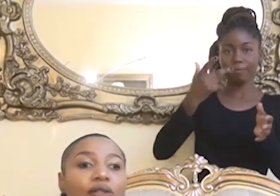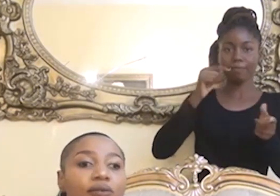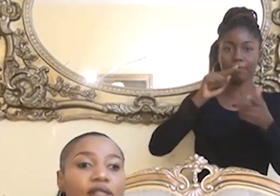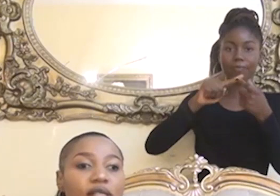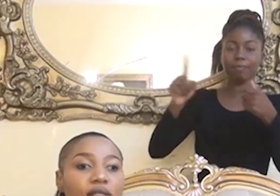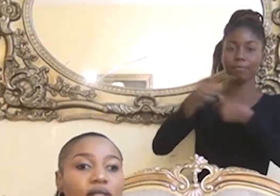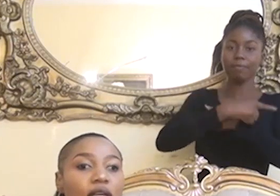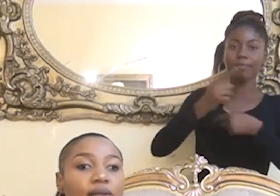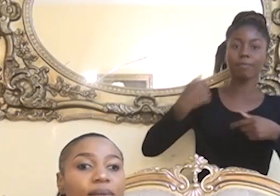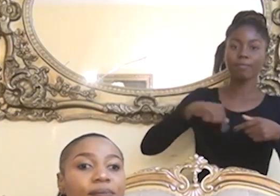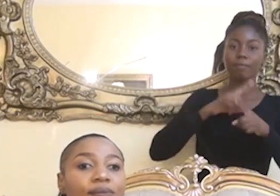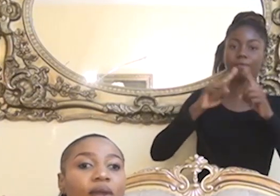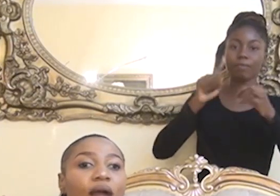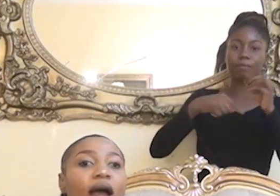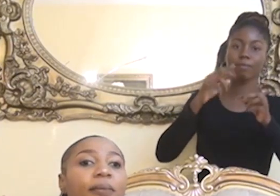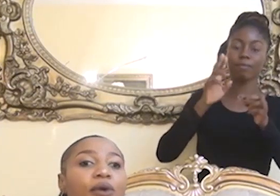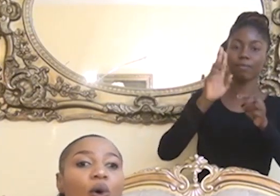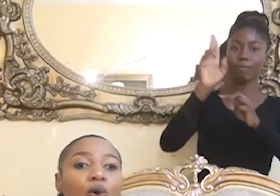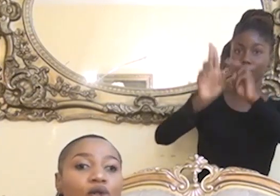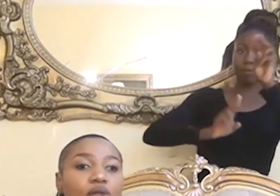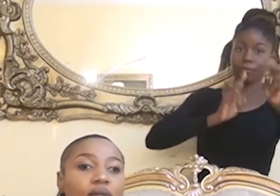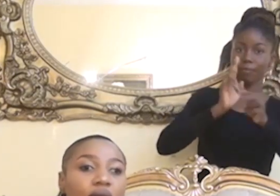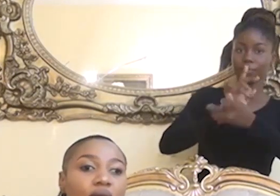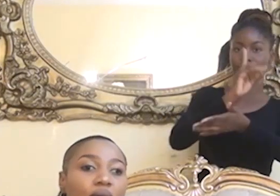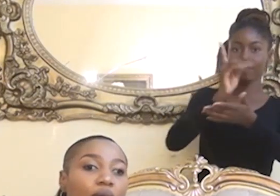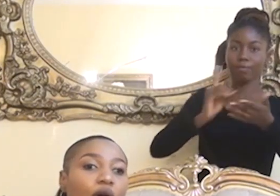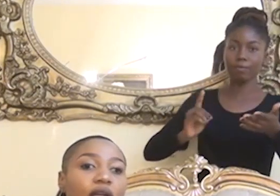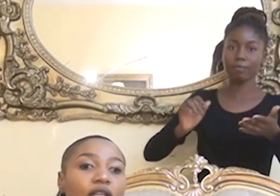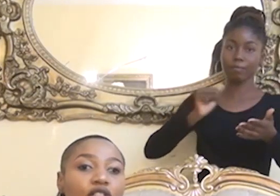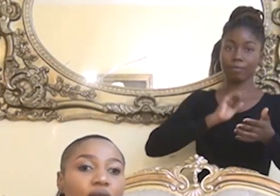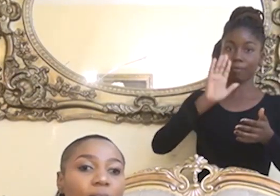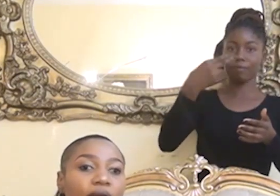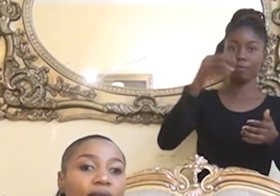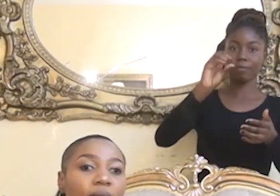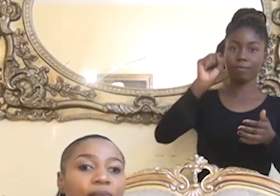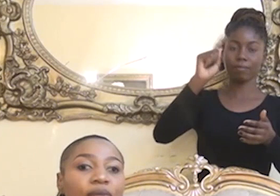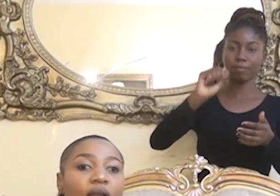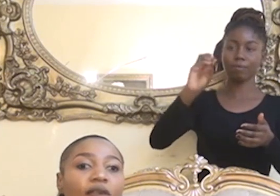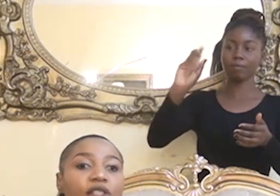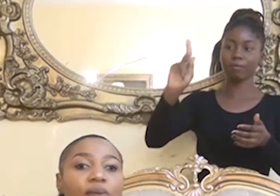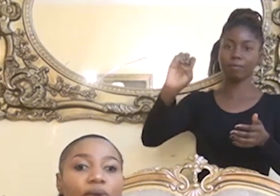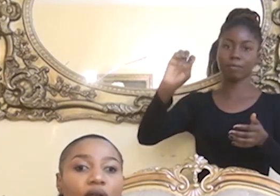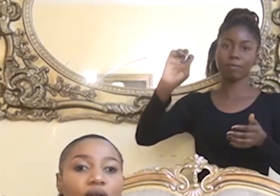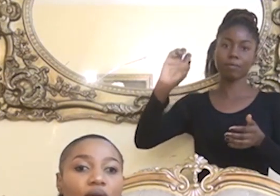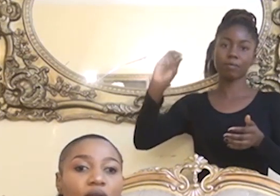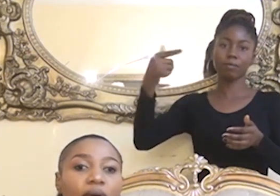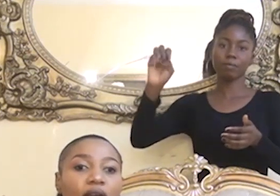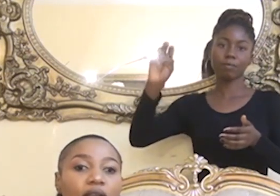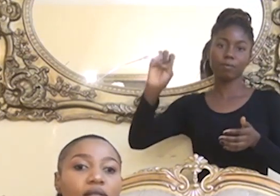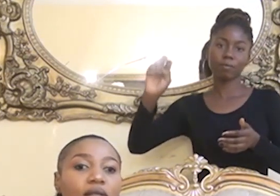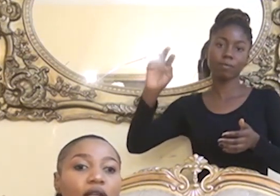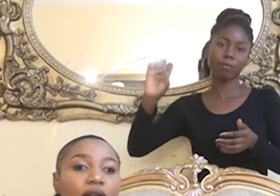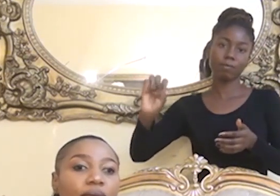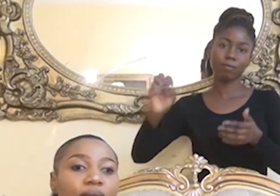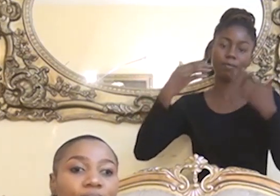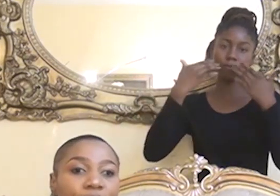about the universal design. I'm your host, Okeogene Jane Apeva. After the break, you meet my